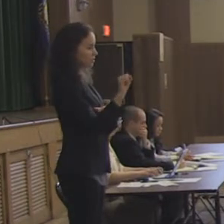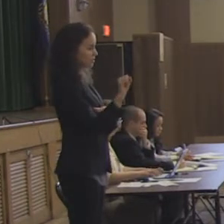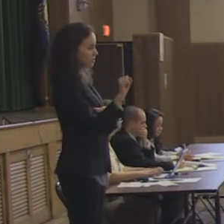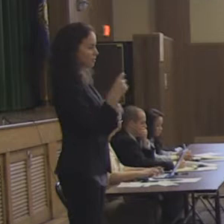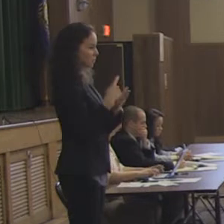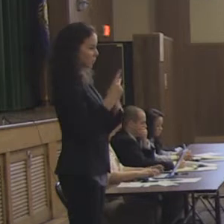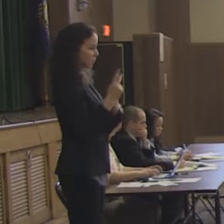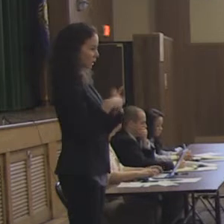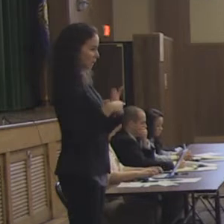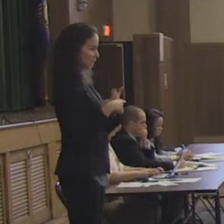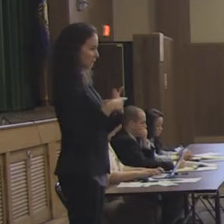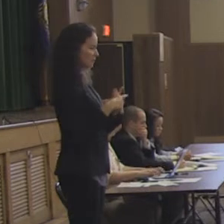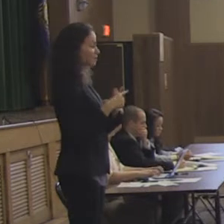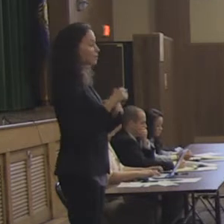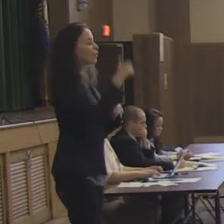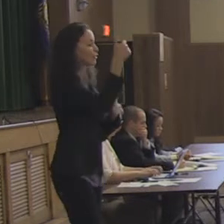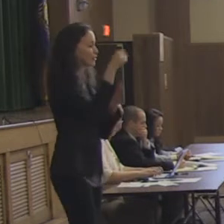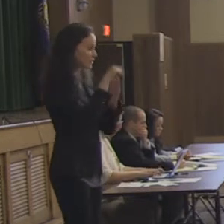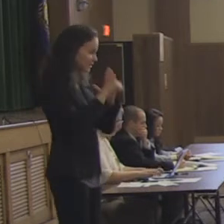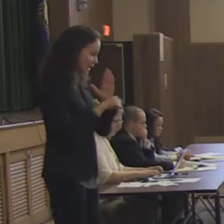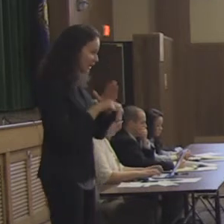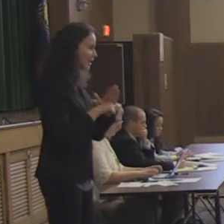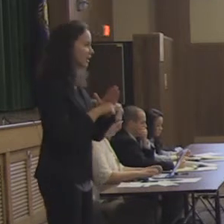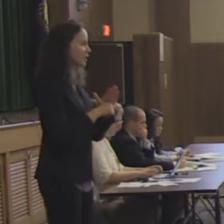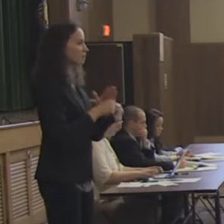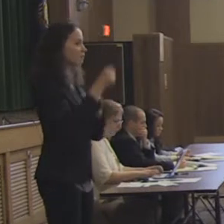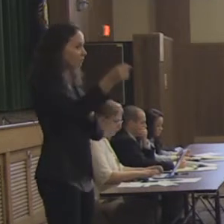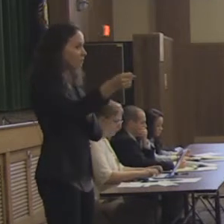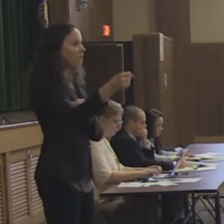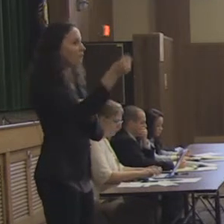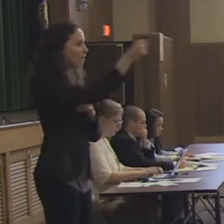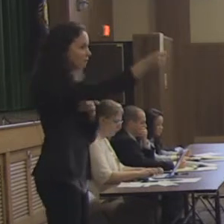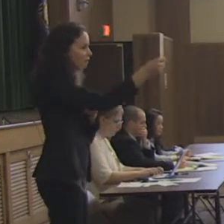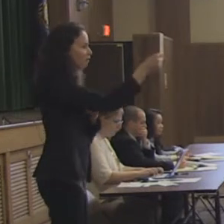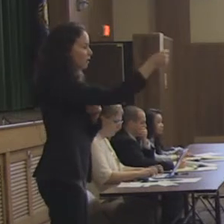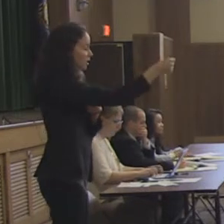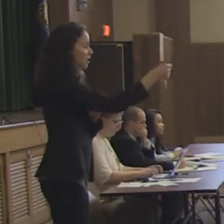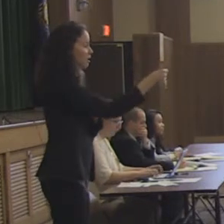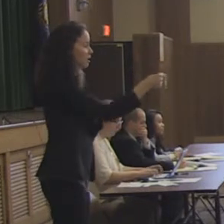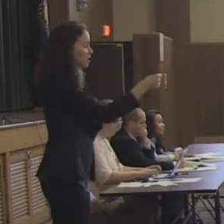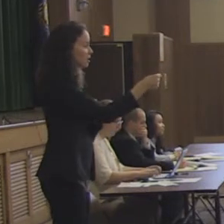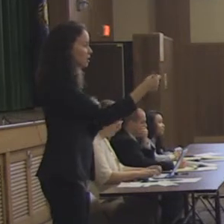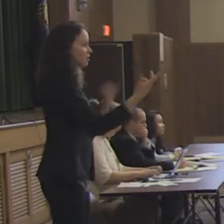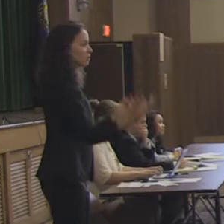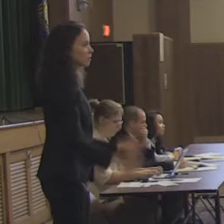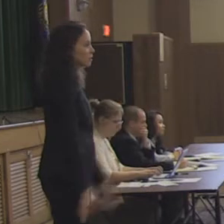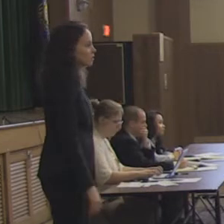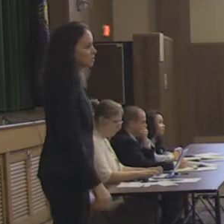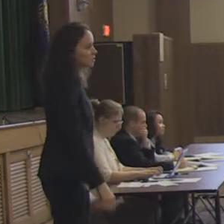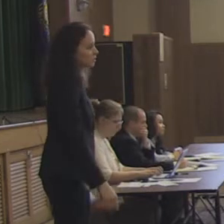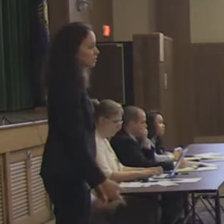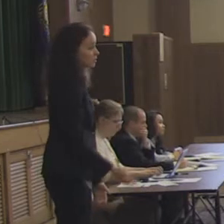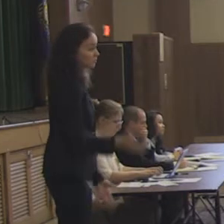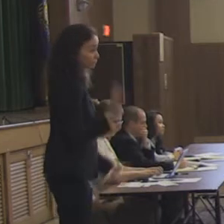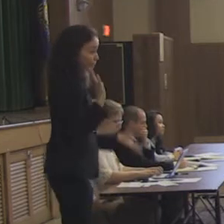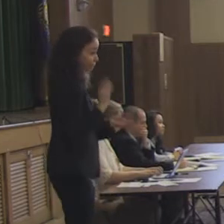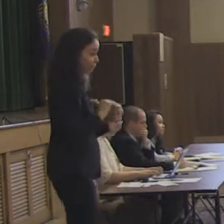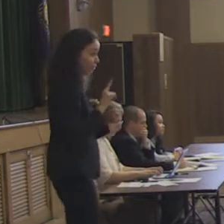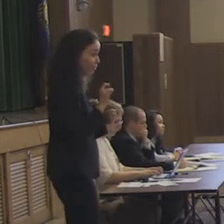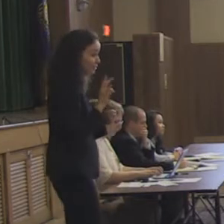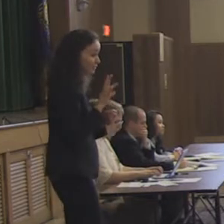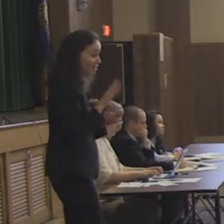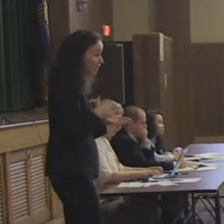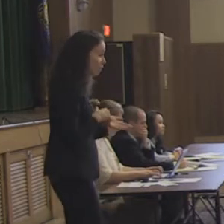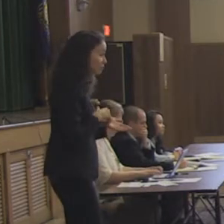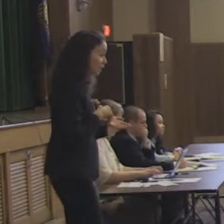program and out-of-state programs, and we spent something like $175,000 for